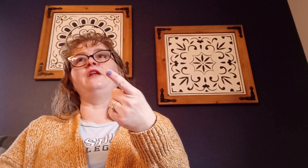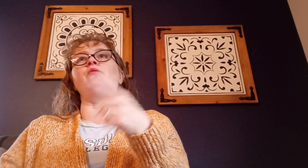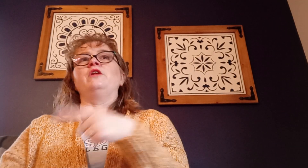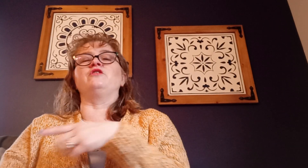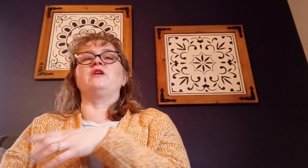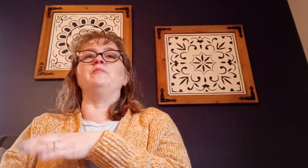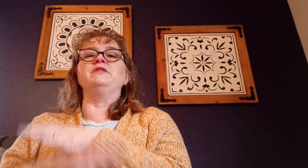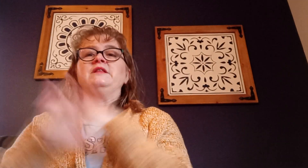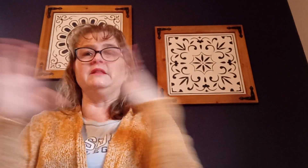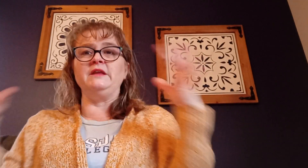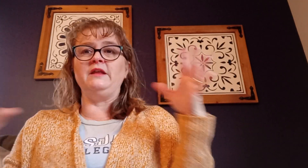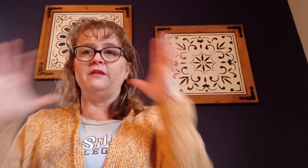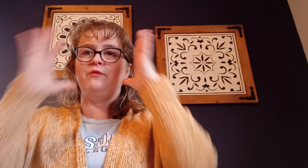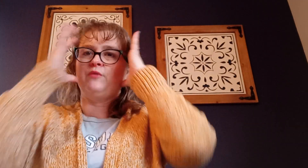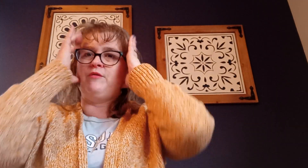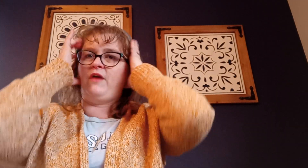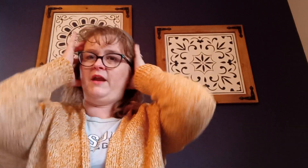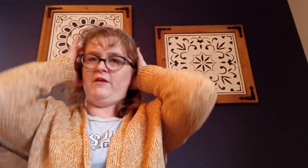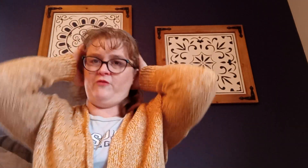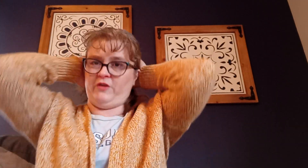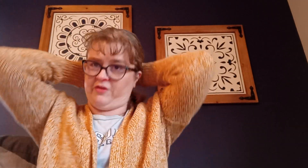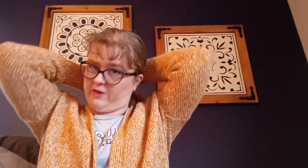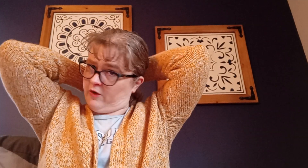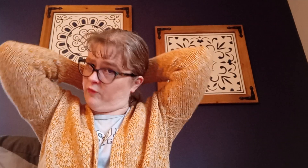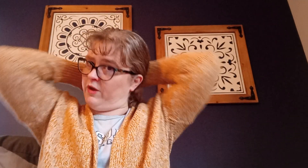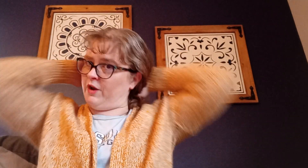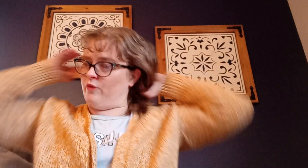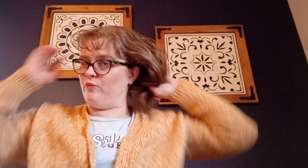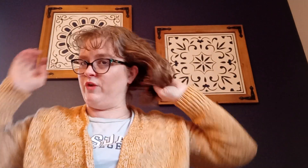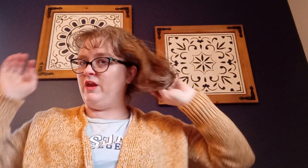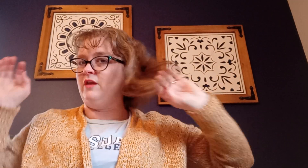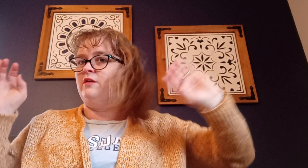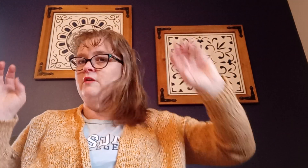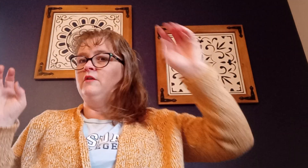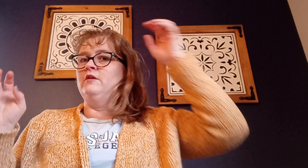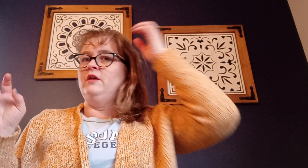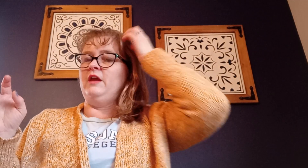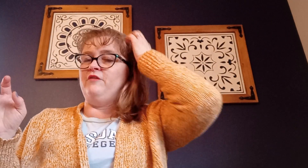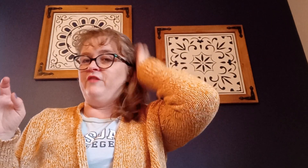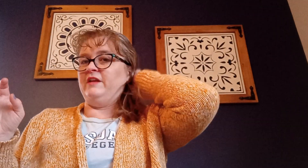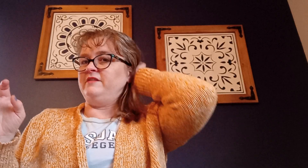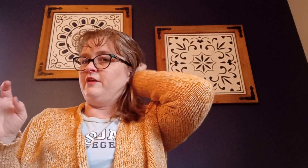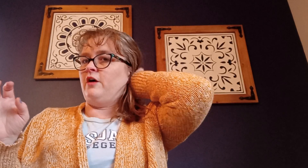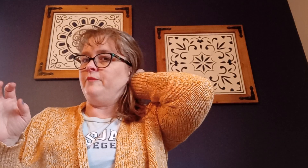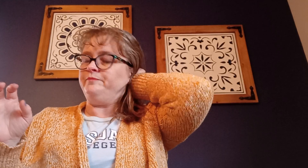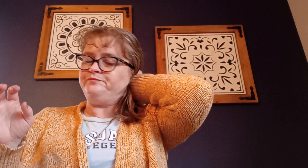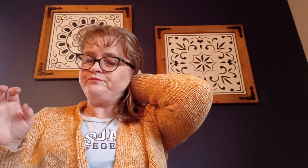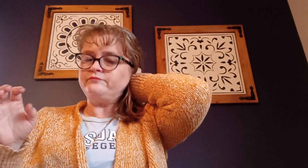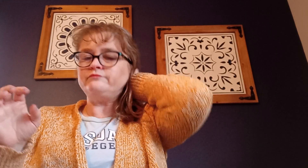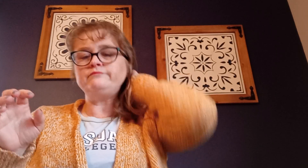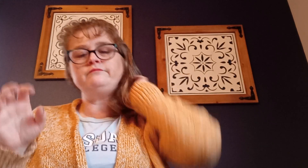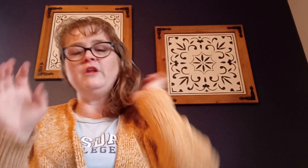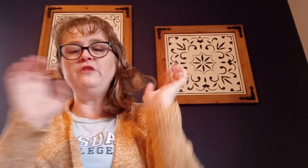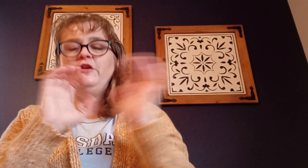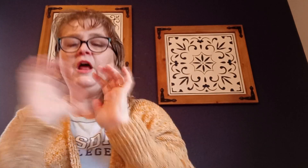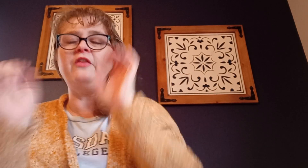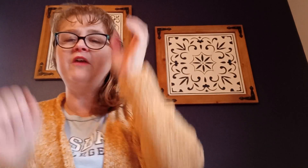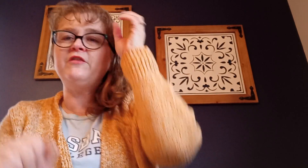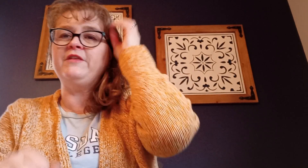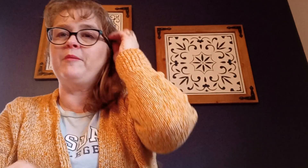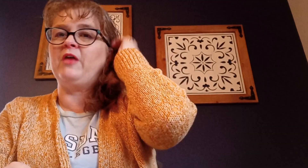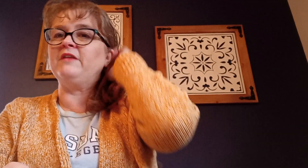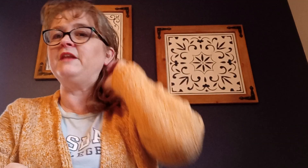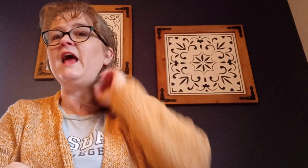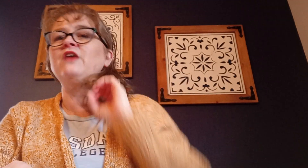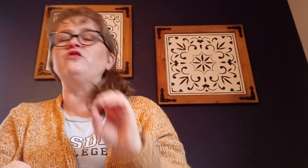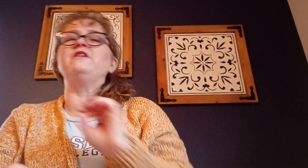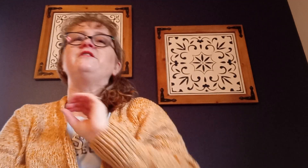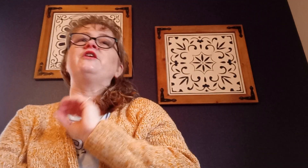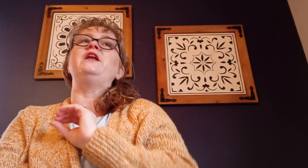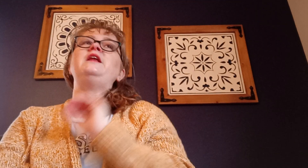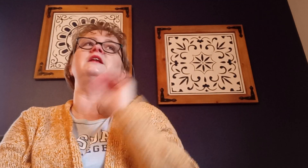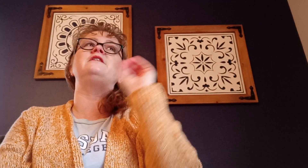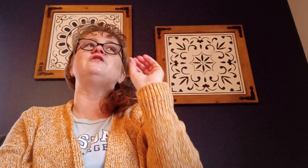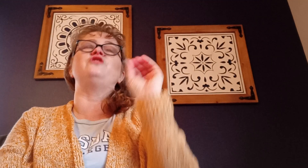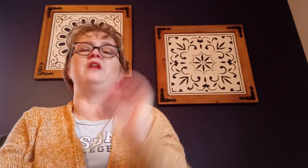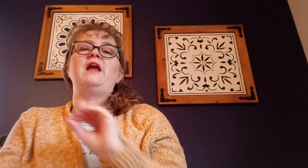want to completely rewrite everything, reinvent it all. So now they have a subclass. And actually, as they're getting into